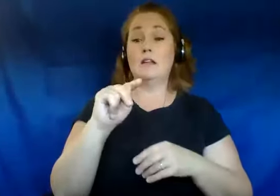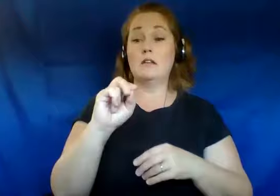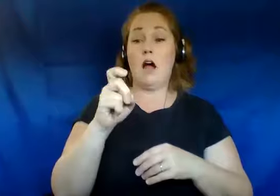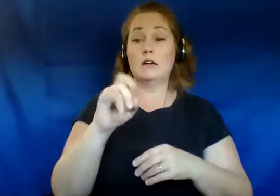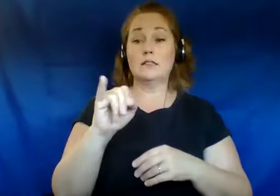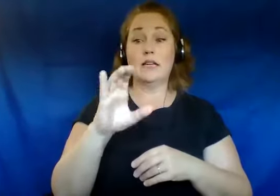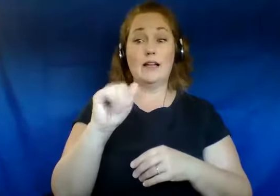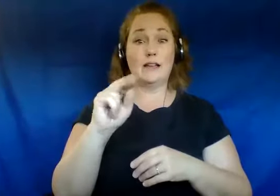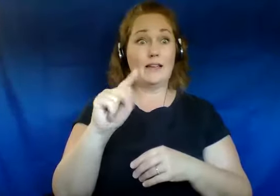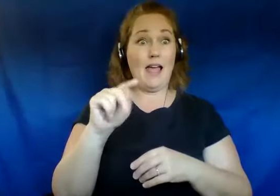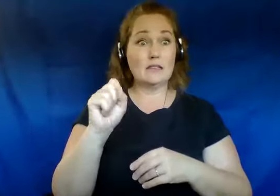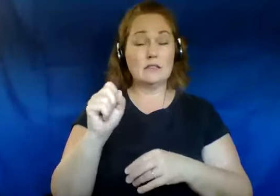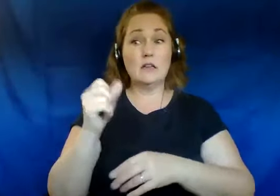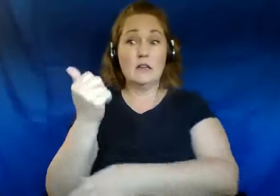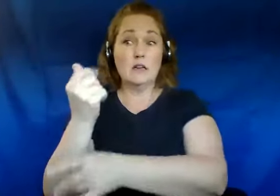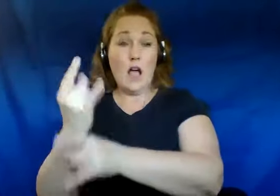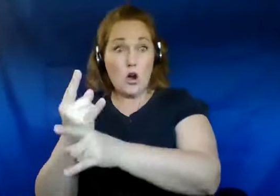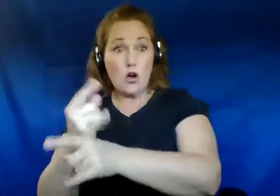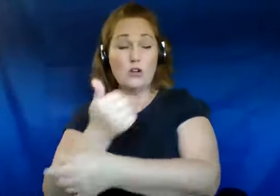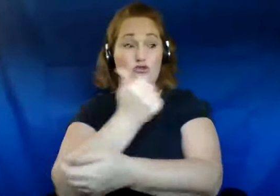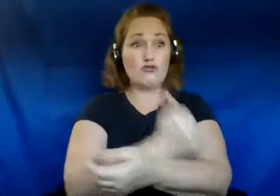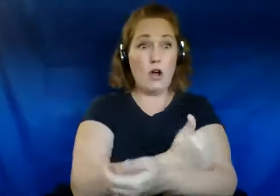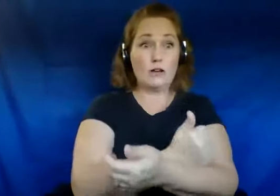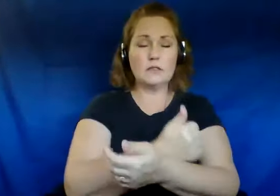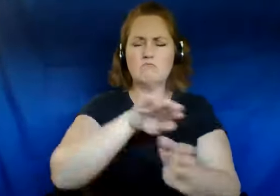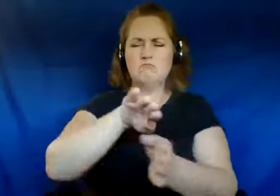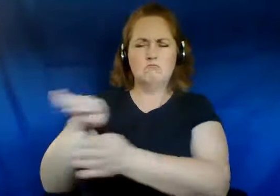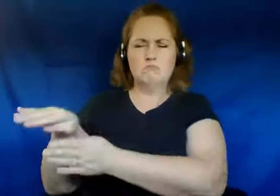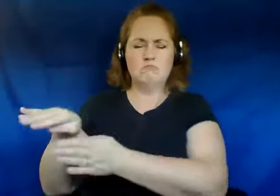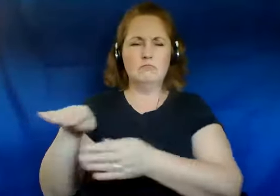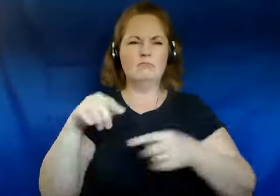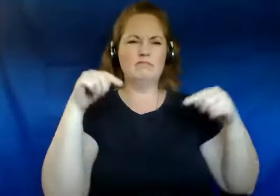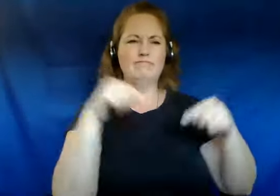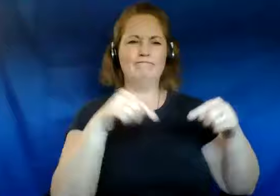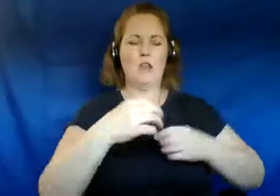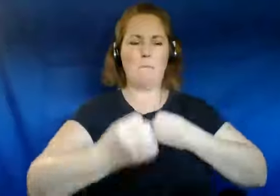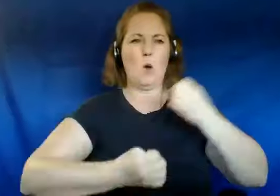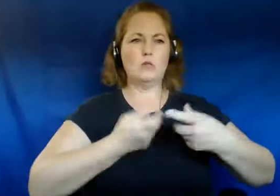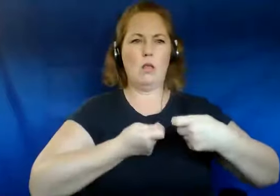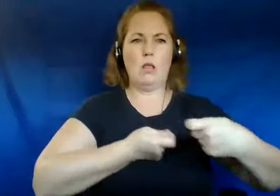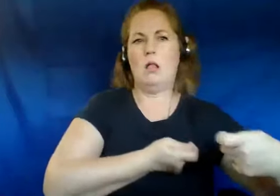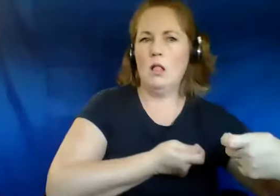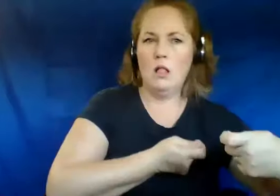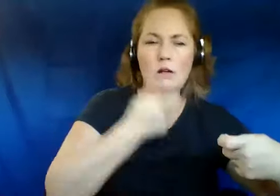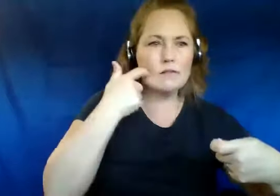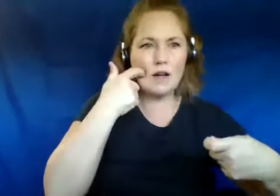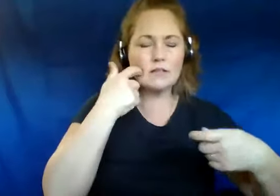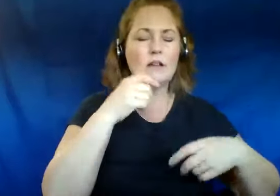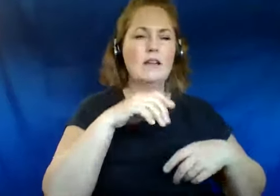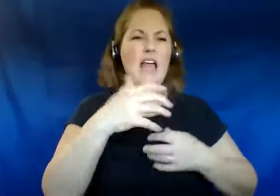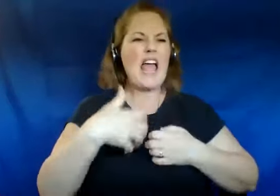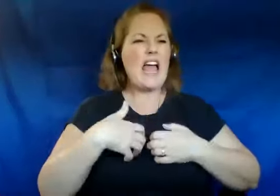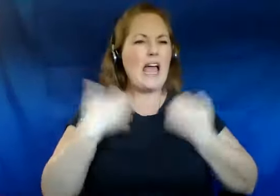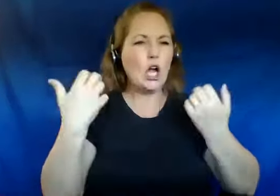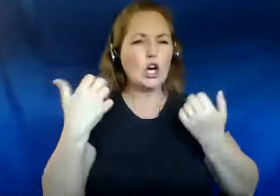of alcohol and drugs, but the emotional intoxicants of anger,